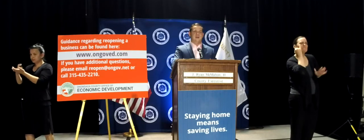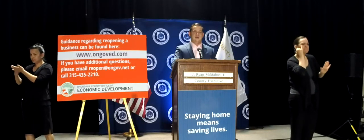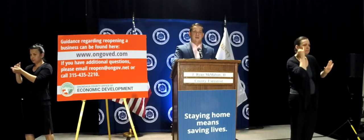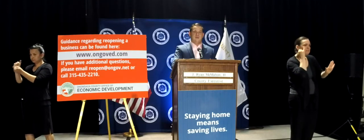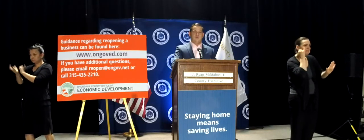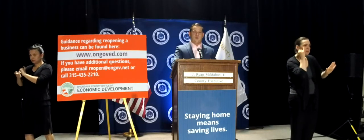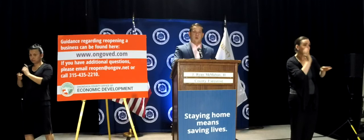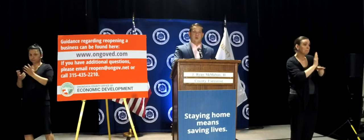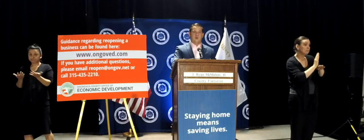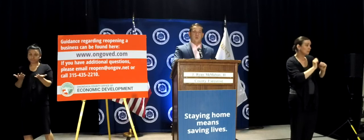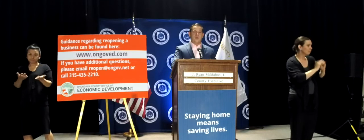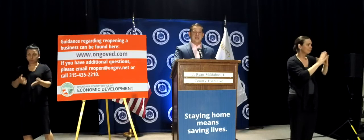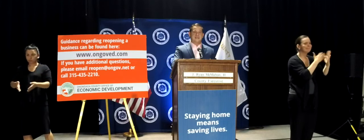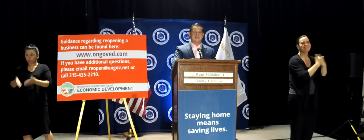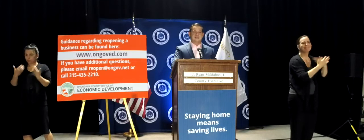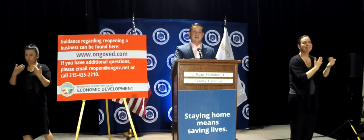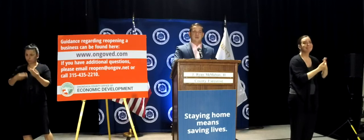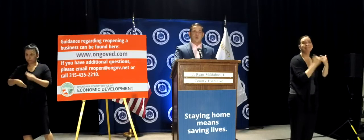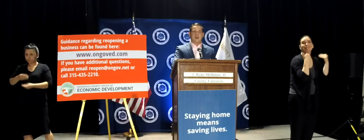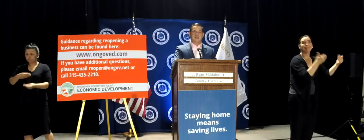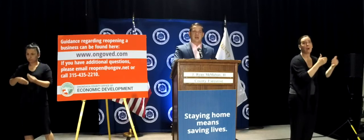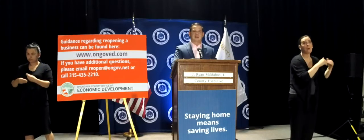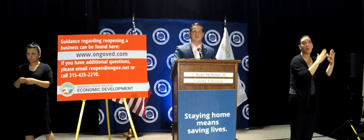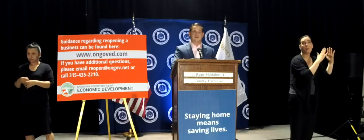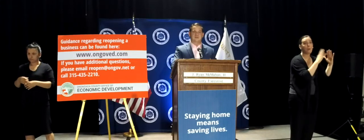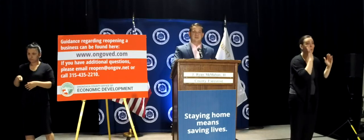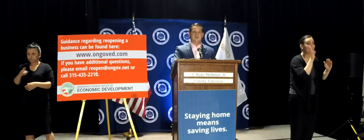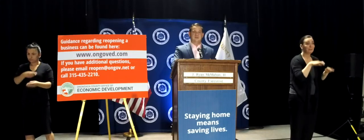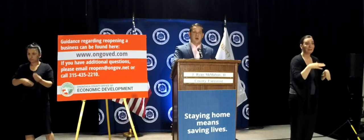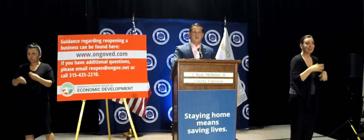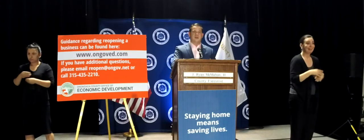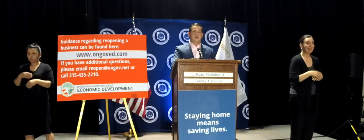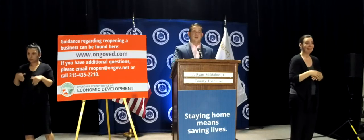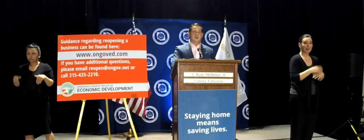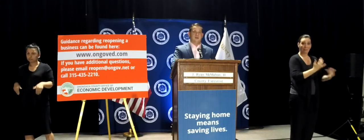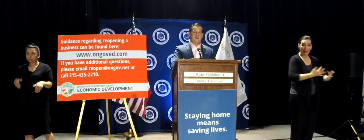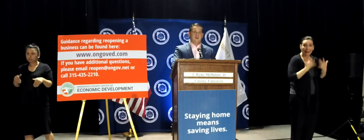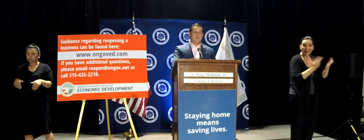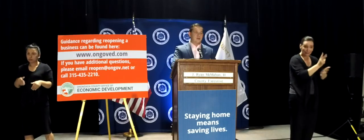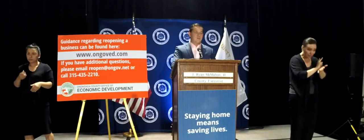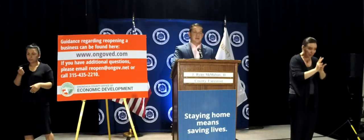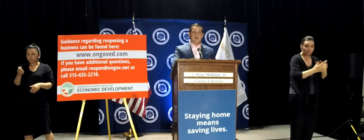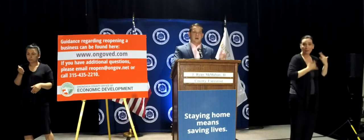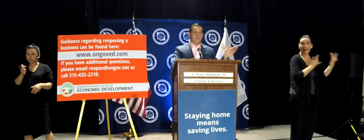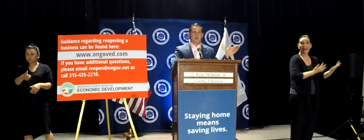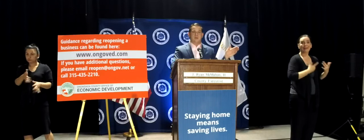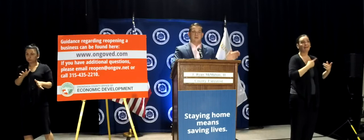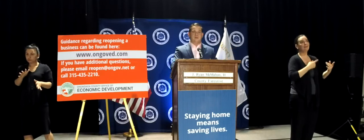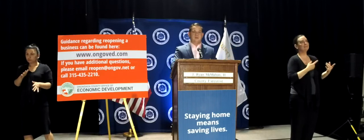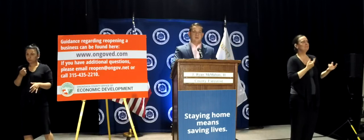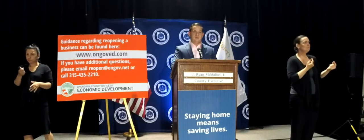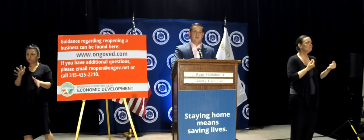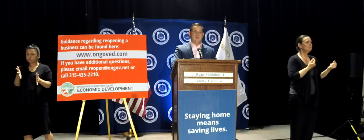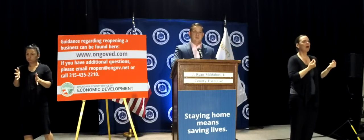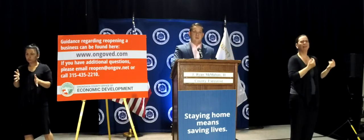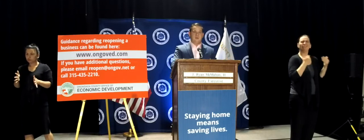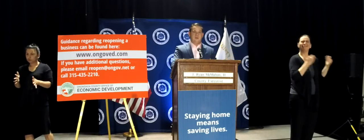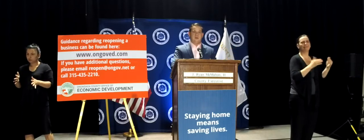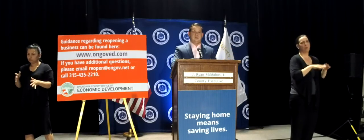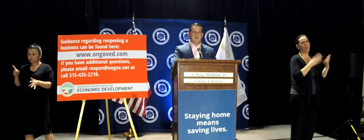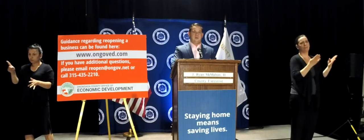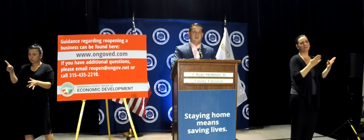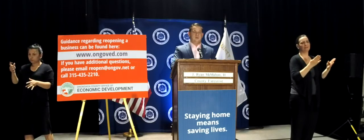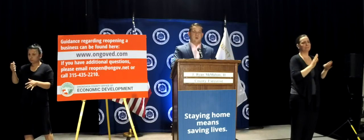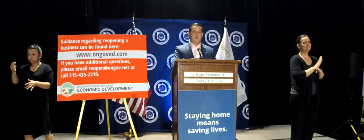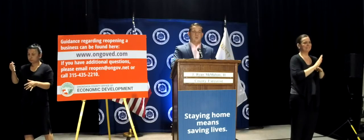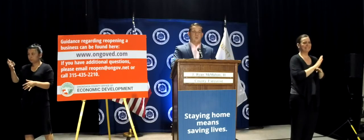waiting for weeks, no paychecks, nothing. Many of them can't get unemployment.